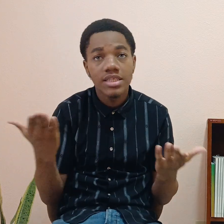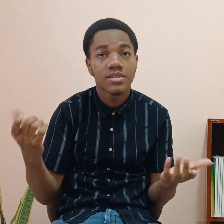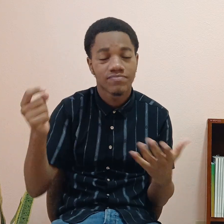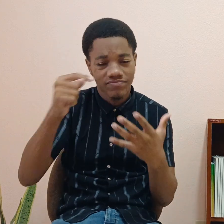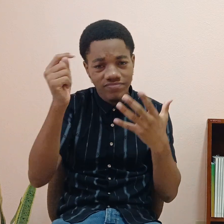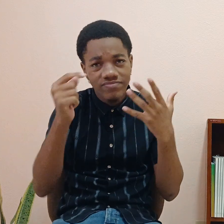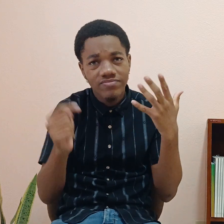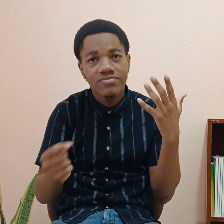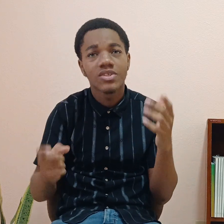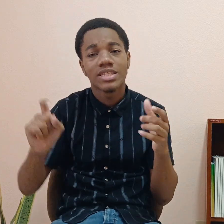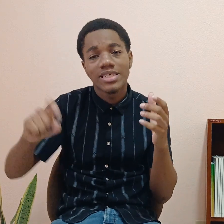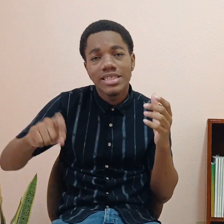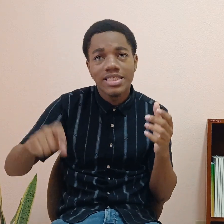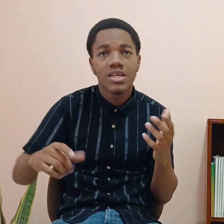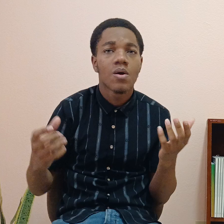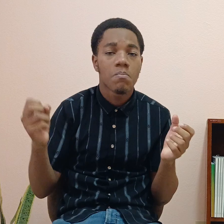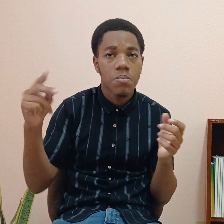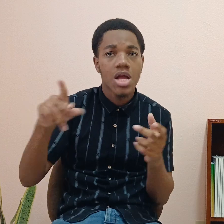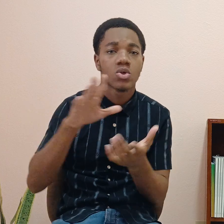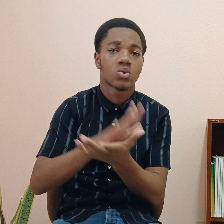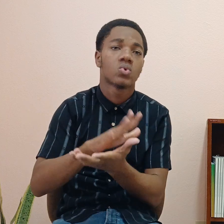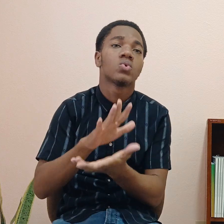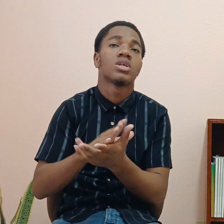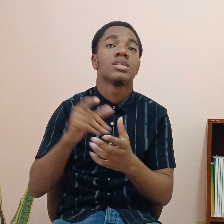school again this school year.